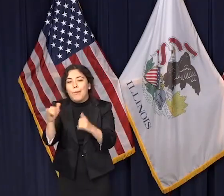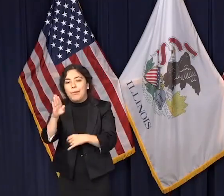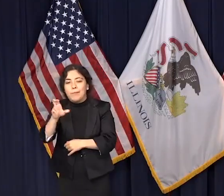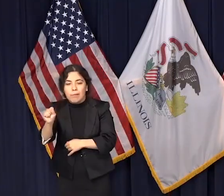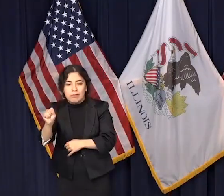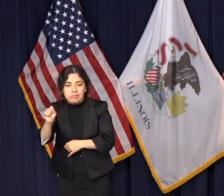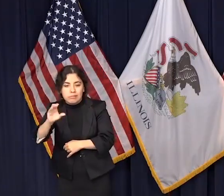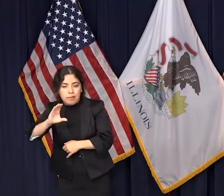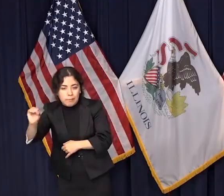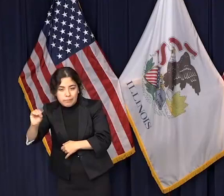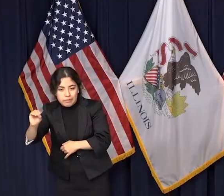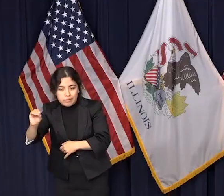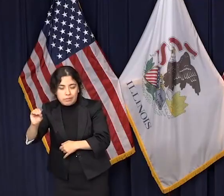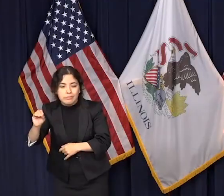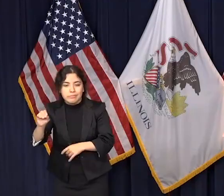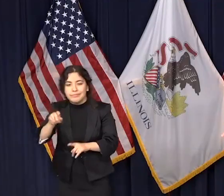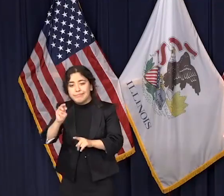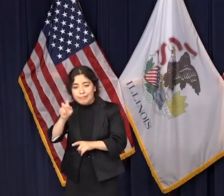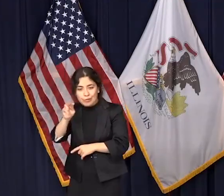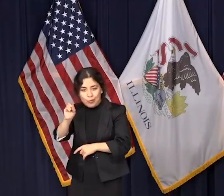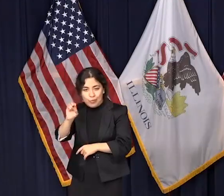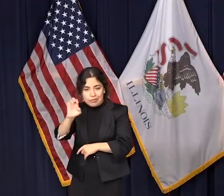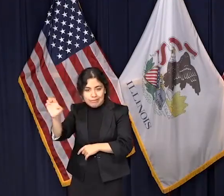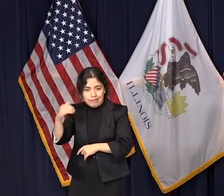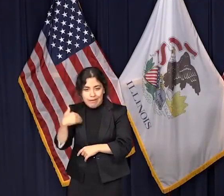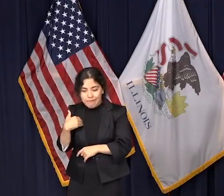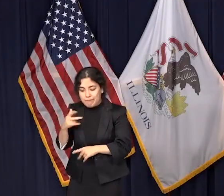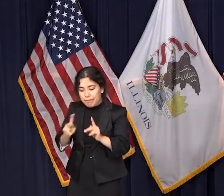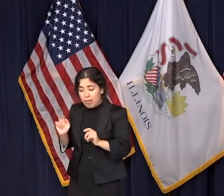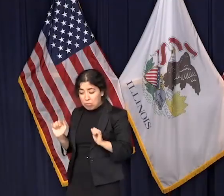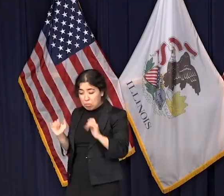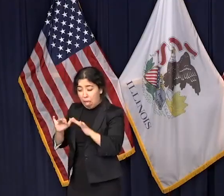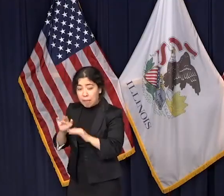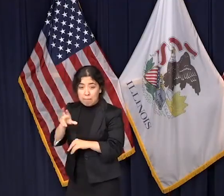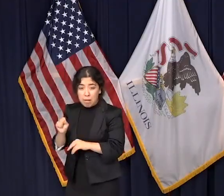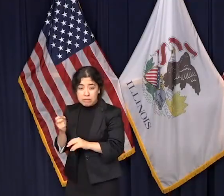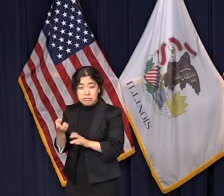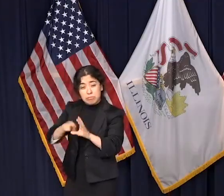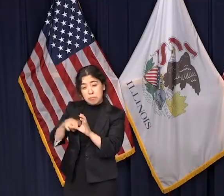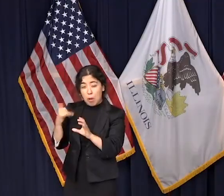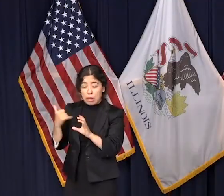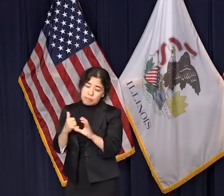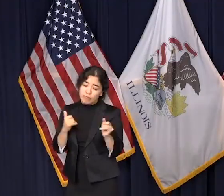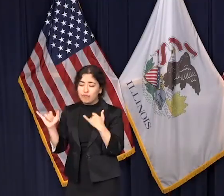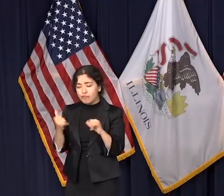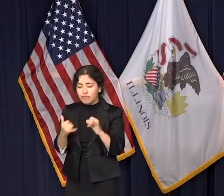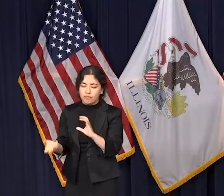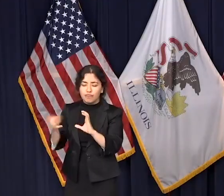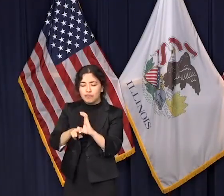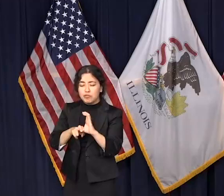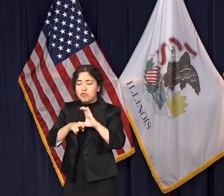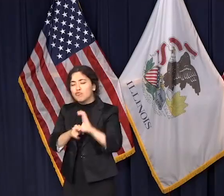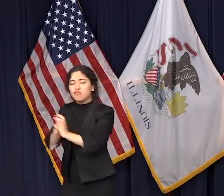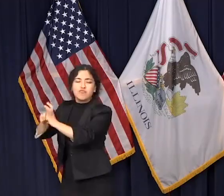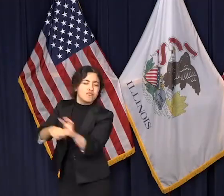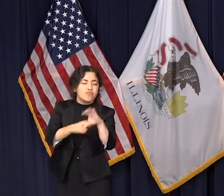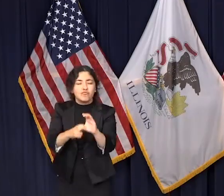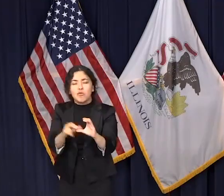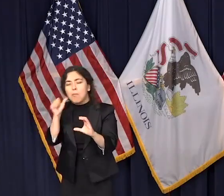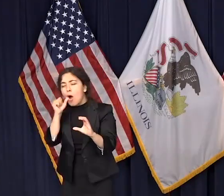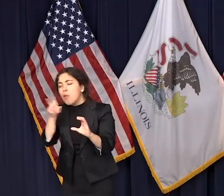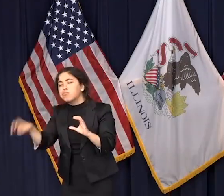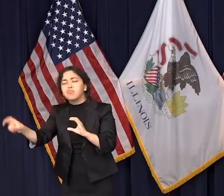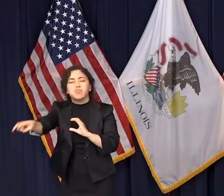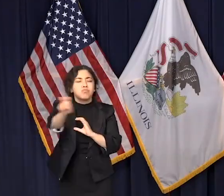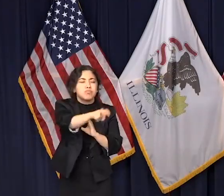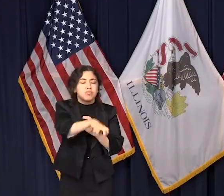people get on and they go from bar to bar to bar. Well, guess what happened? Somebody on one of those party buses either contracted it along the way or had